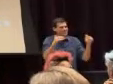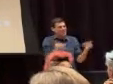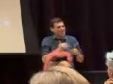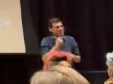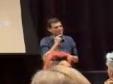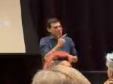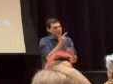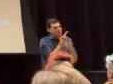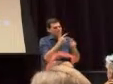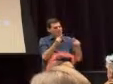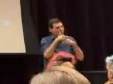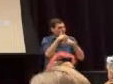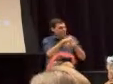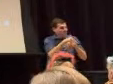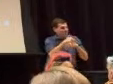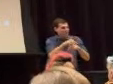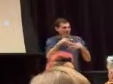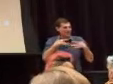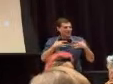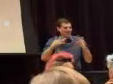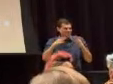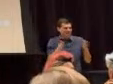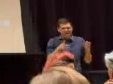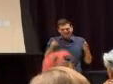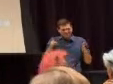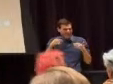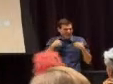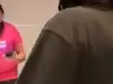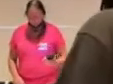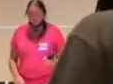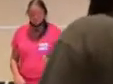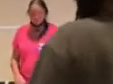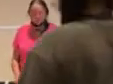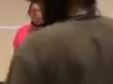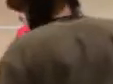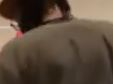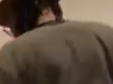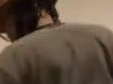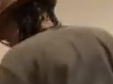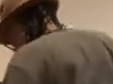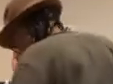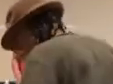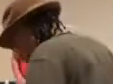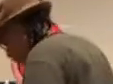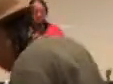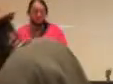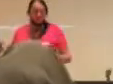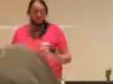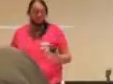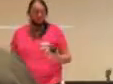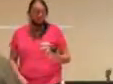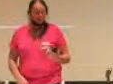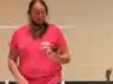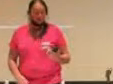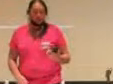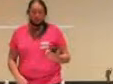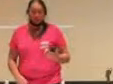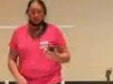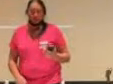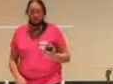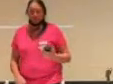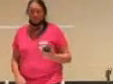launch town hall. I'm going to ask everyone, just for the rest of the town hall, you caught me before I was able to say